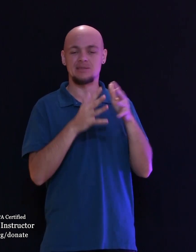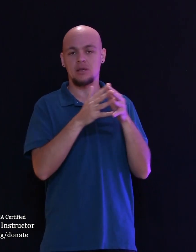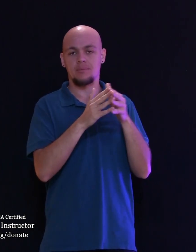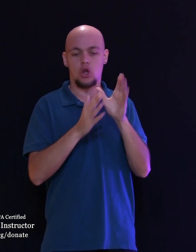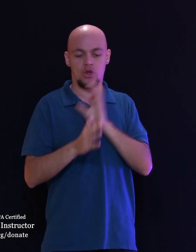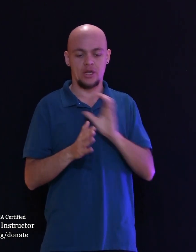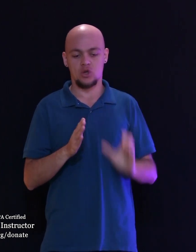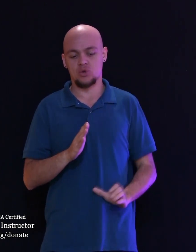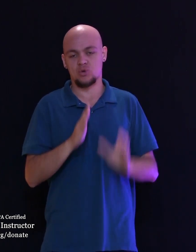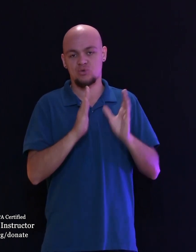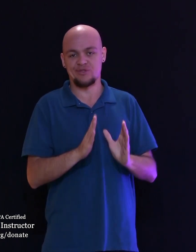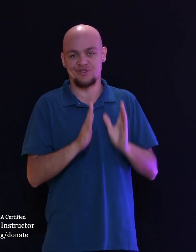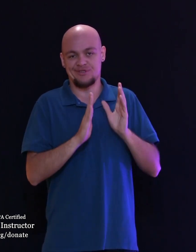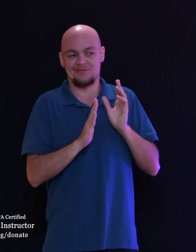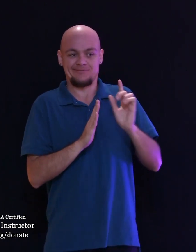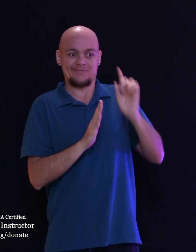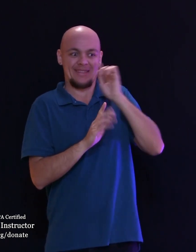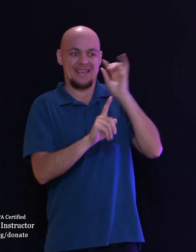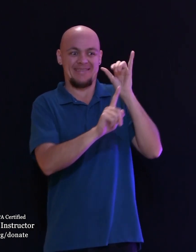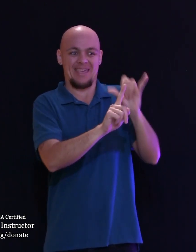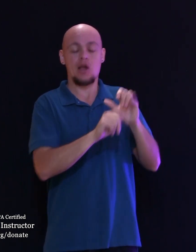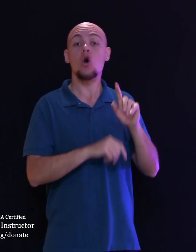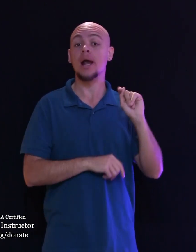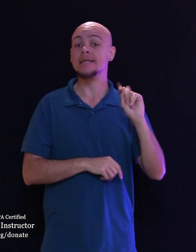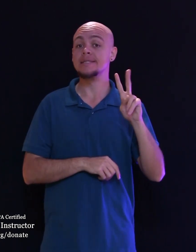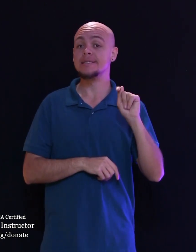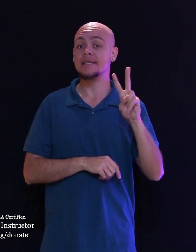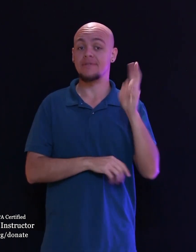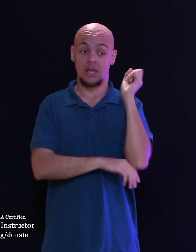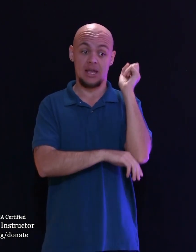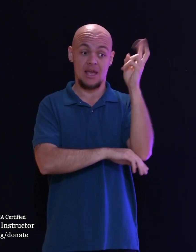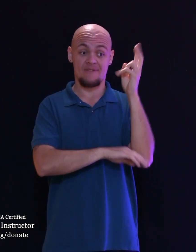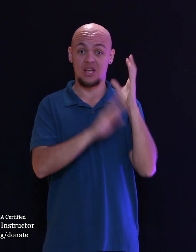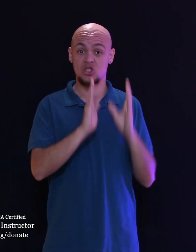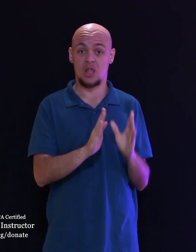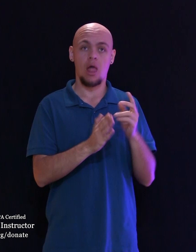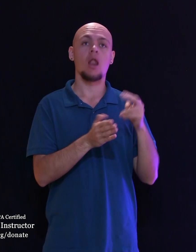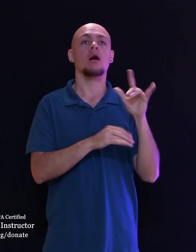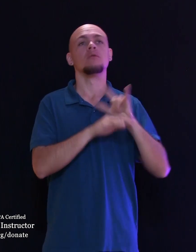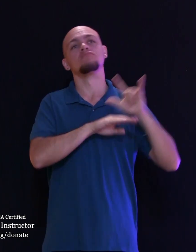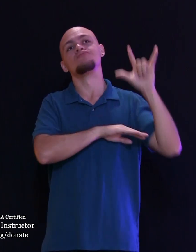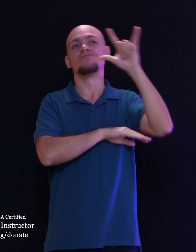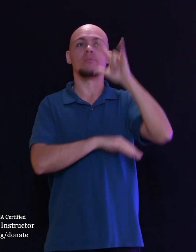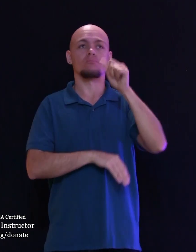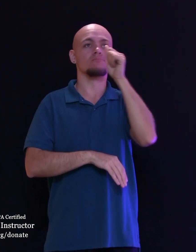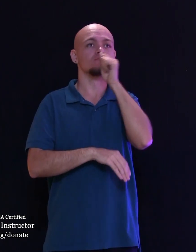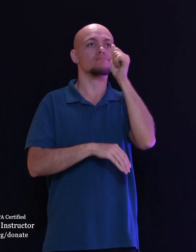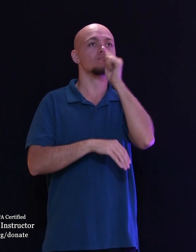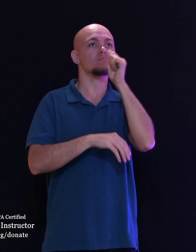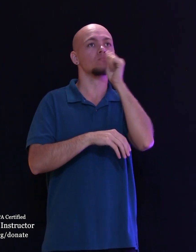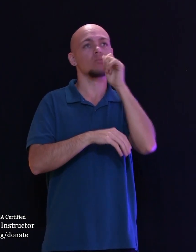about these TV evangelists flying around in their private jets while people live in poverty.